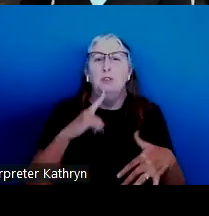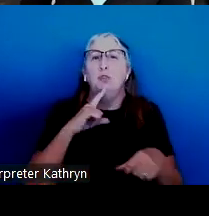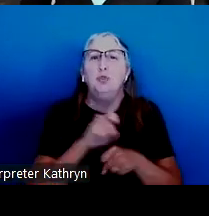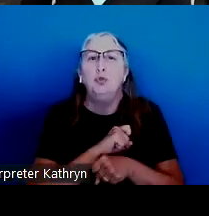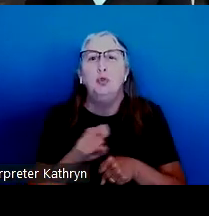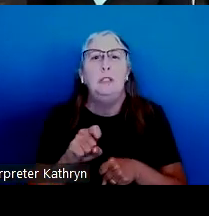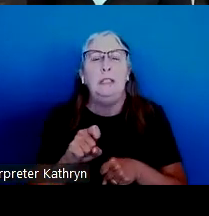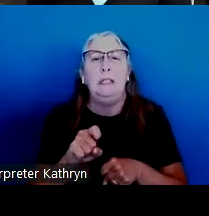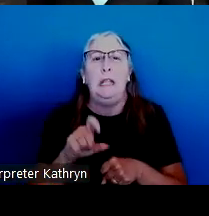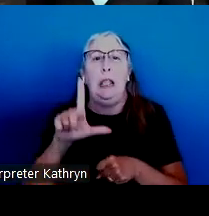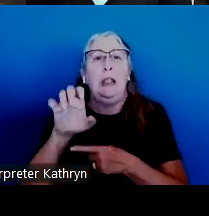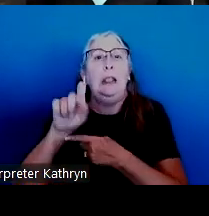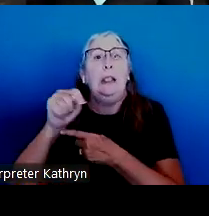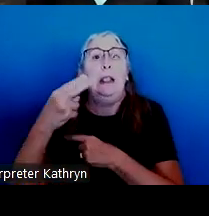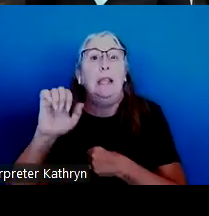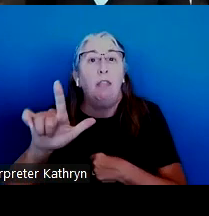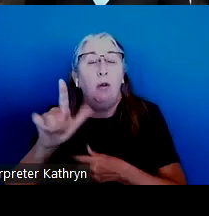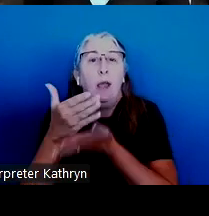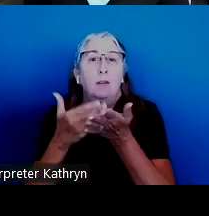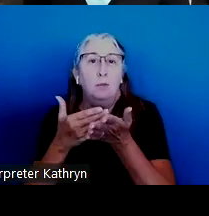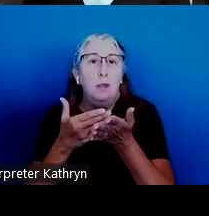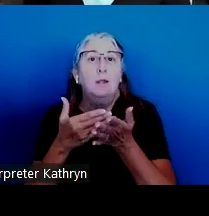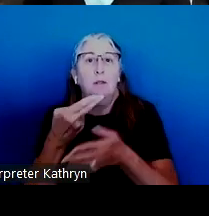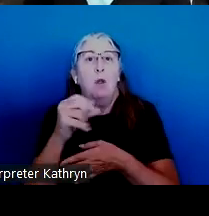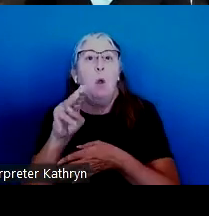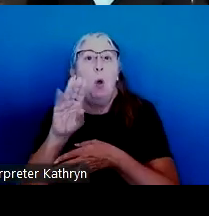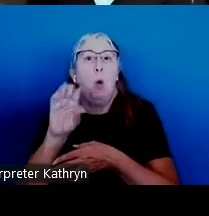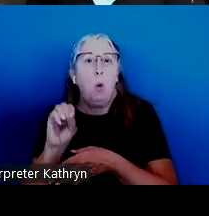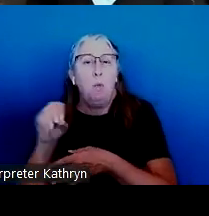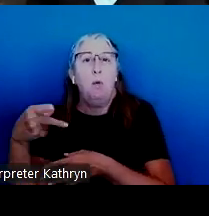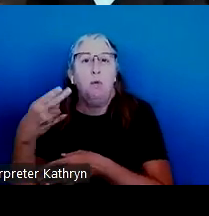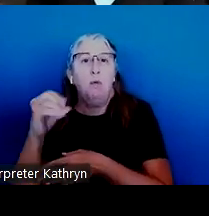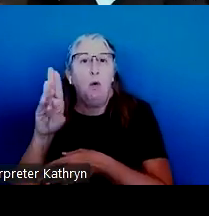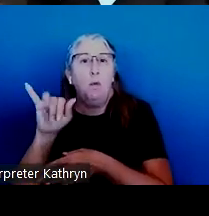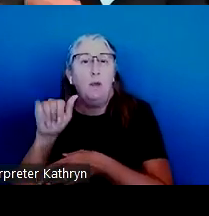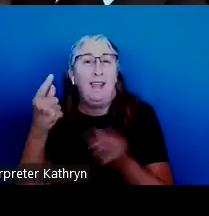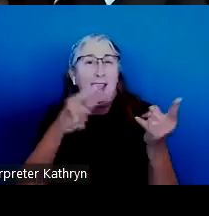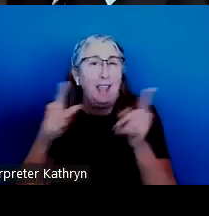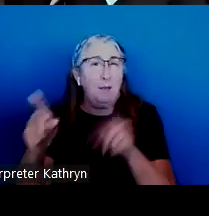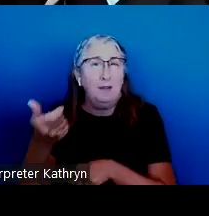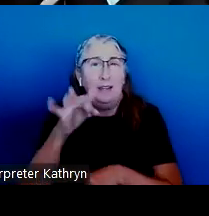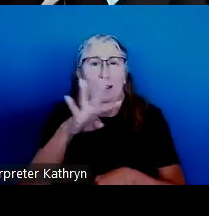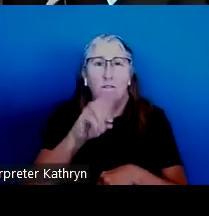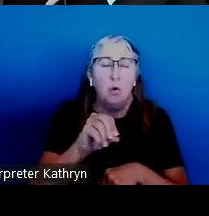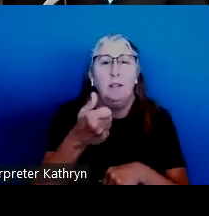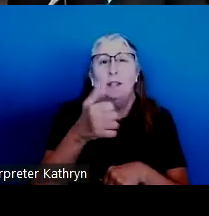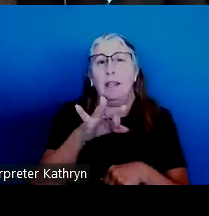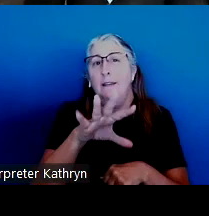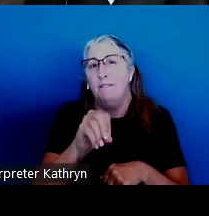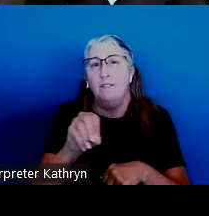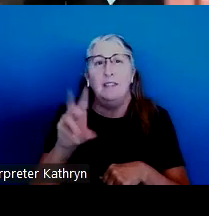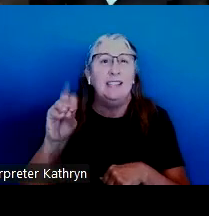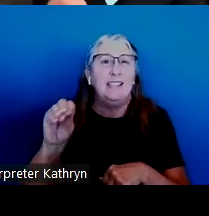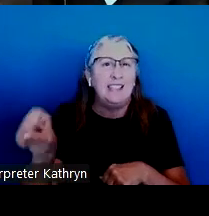the truly lethal aspects of homophobia that we saw in the 40s, 50s, even into the 60s. I think it's less